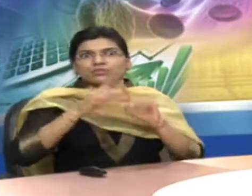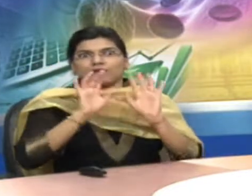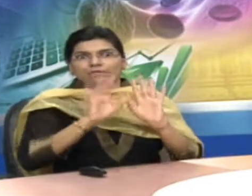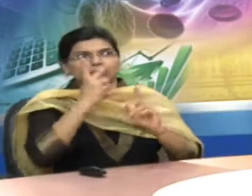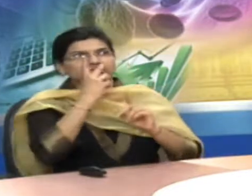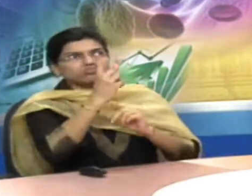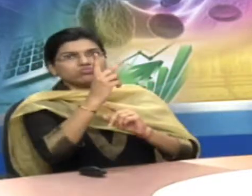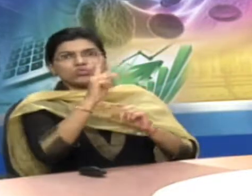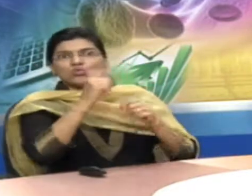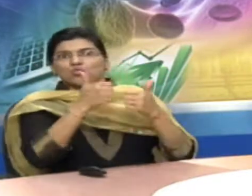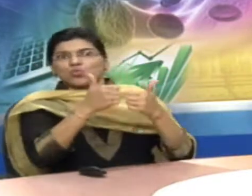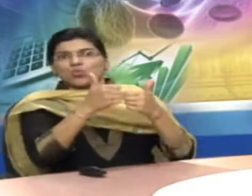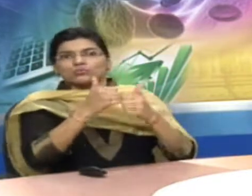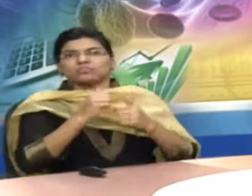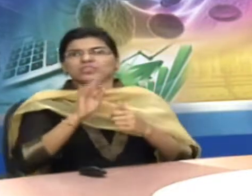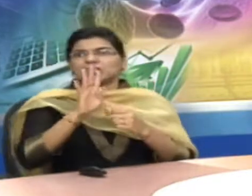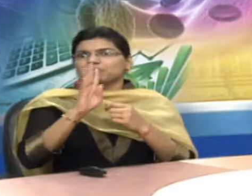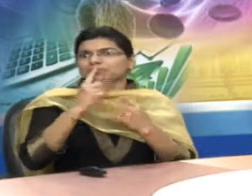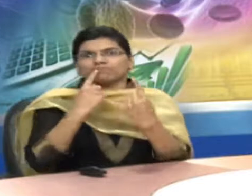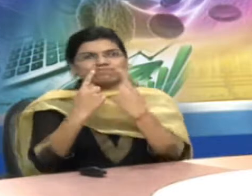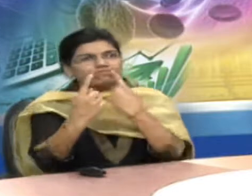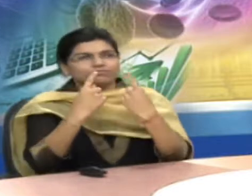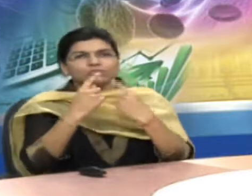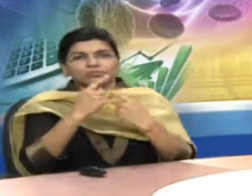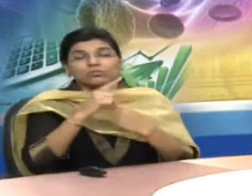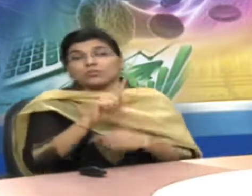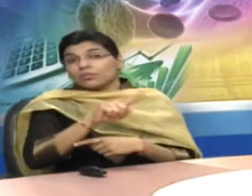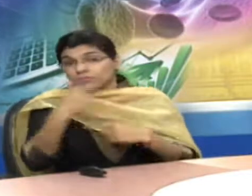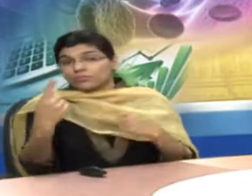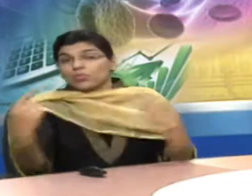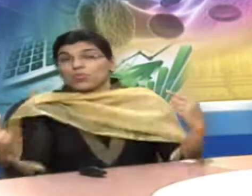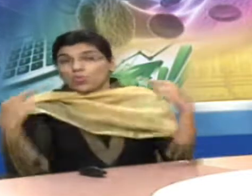And opposite of this word is stupid.